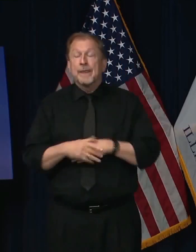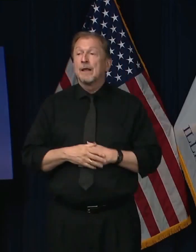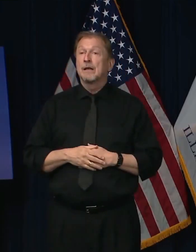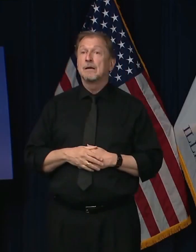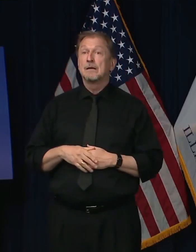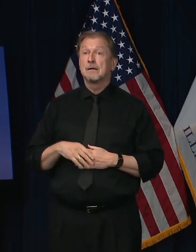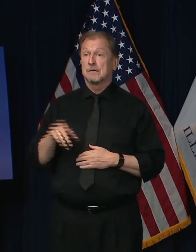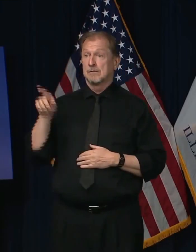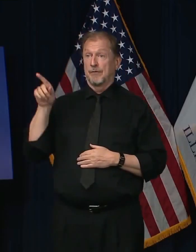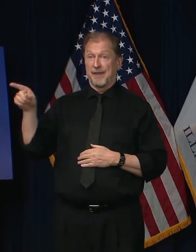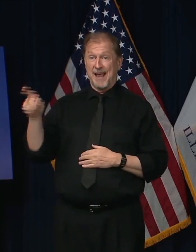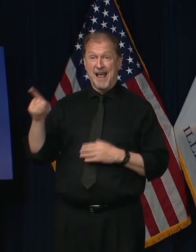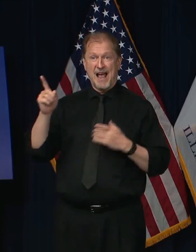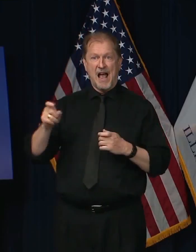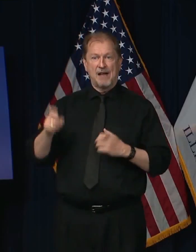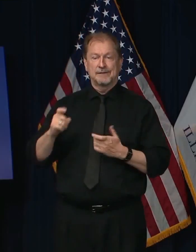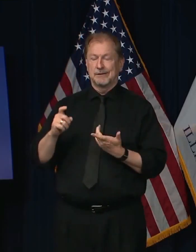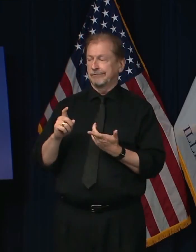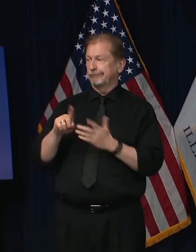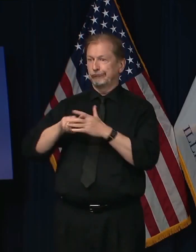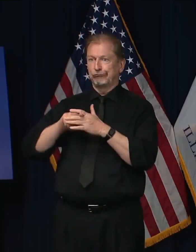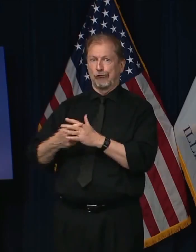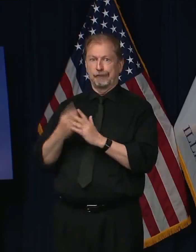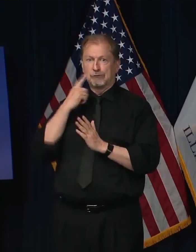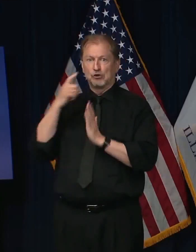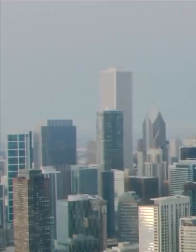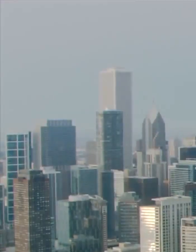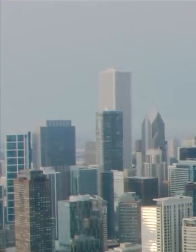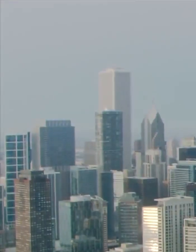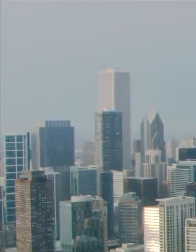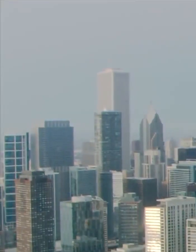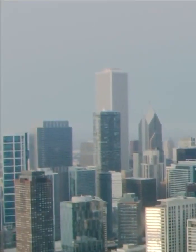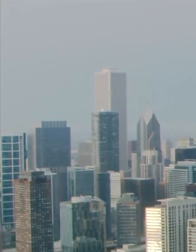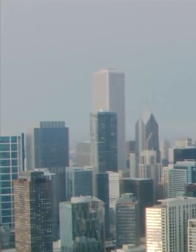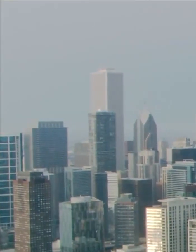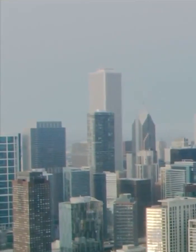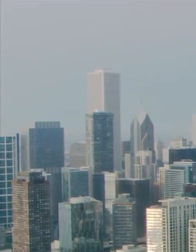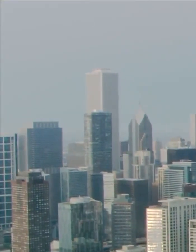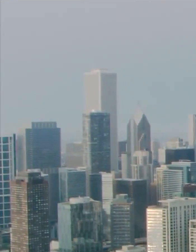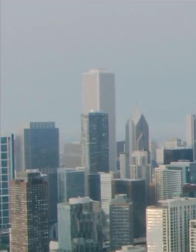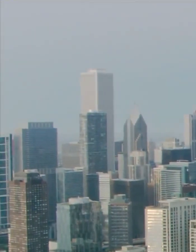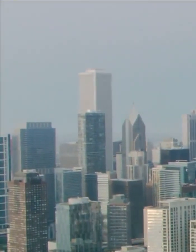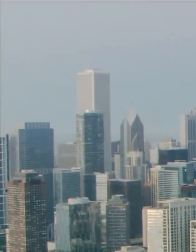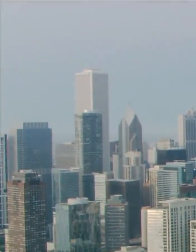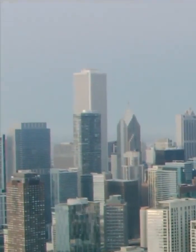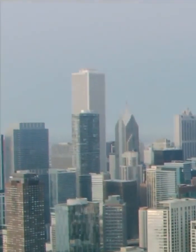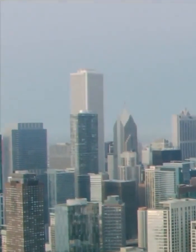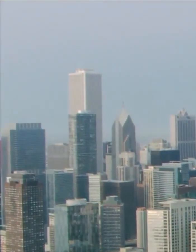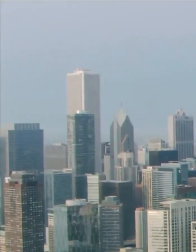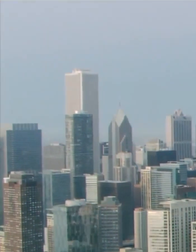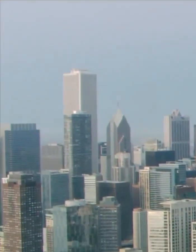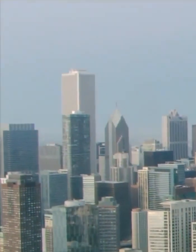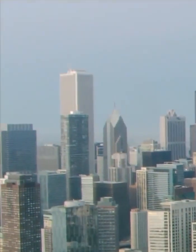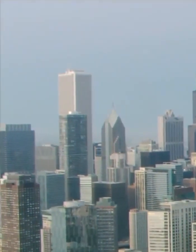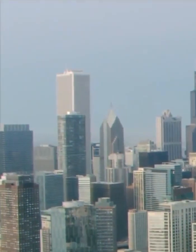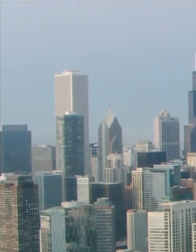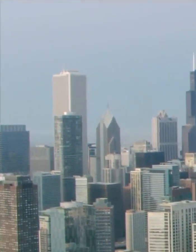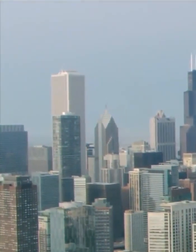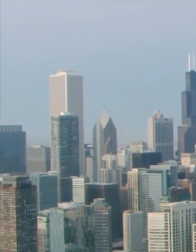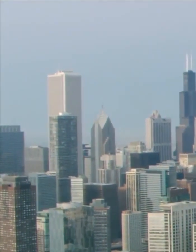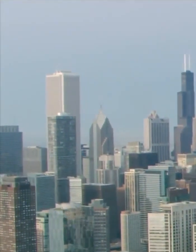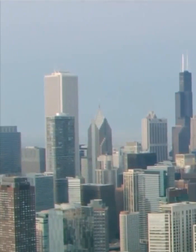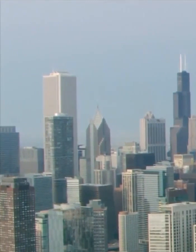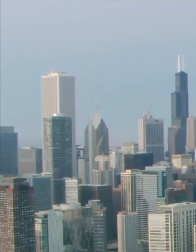they've been forced to build a new airplane while flying it. And saying the state was out in front, authorizing the distribution